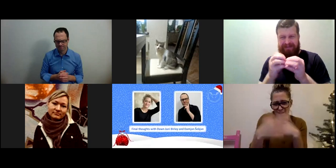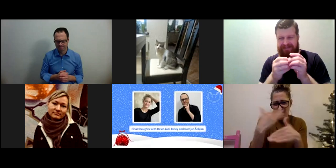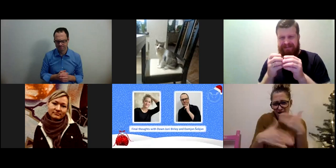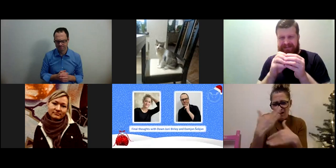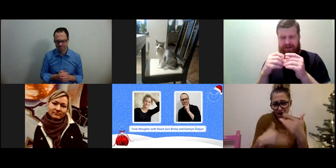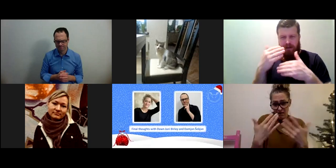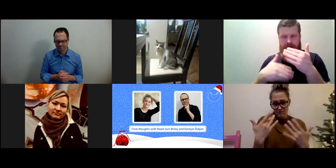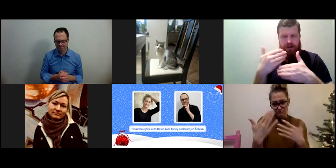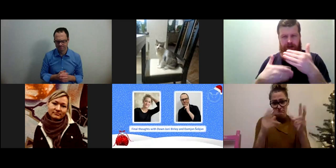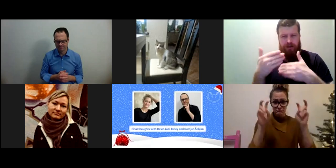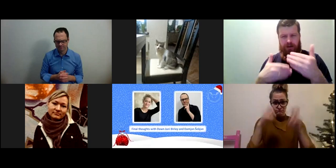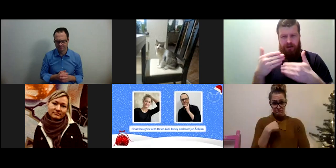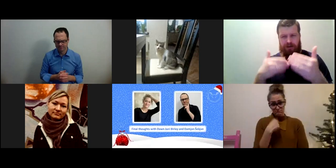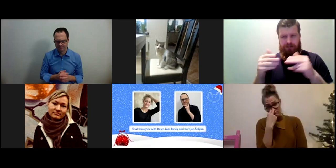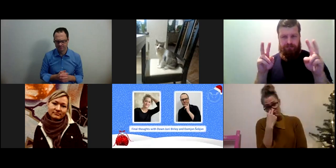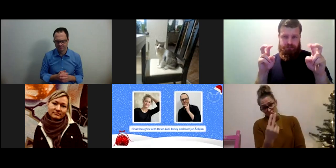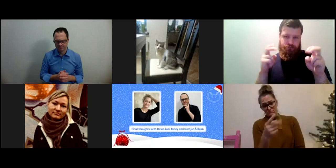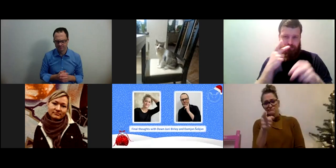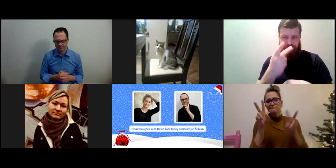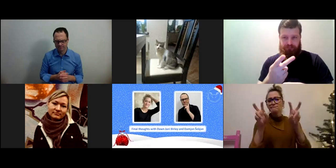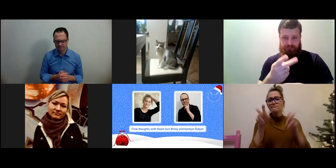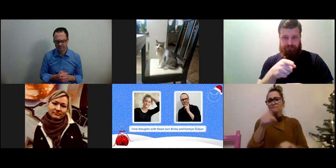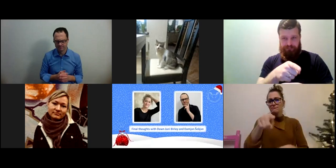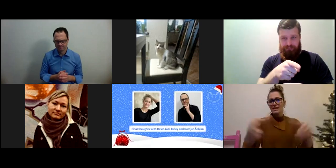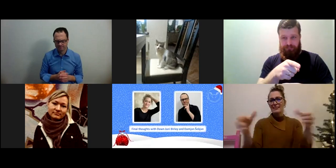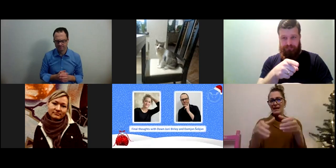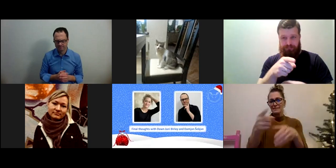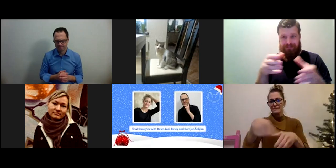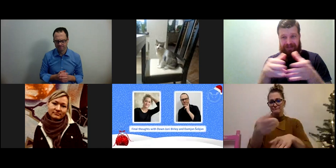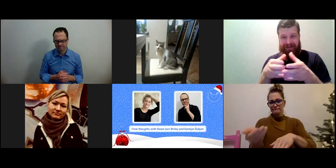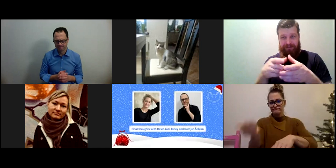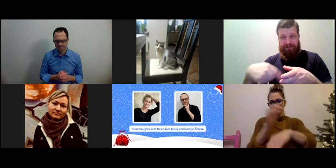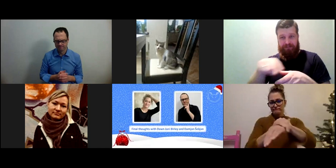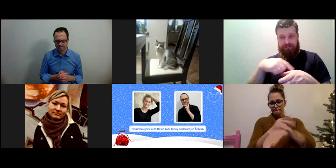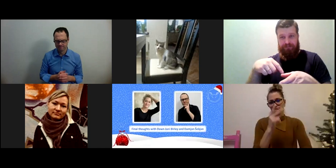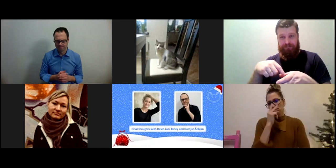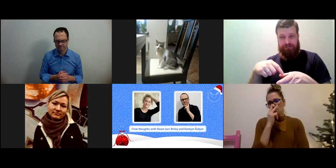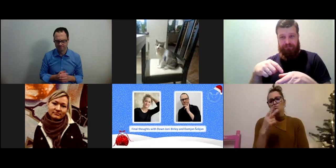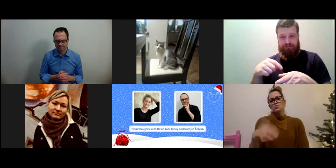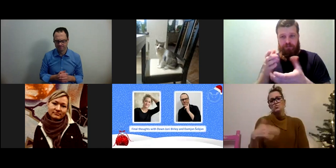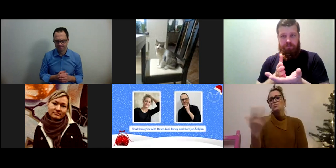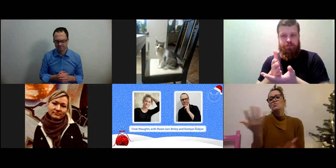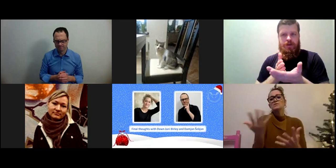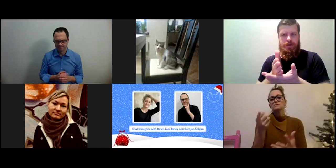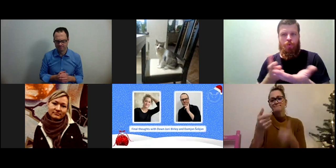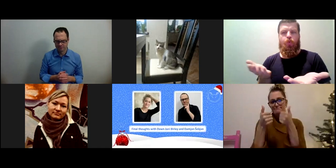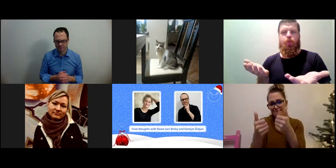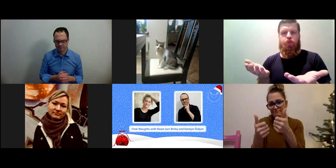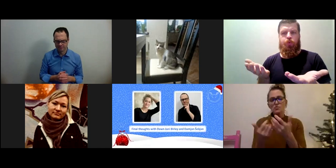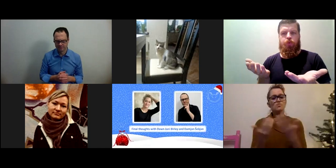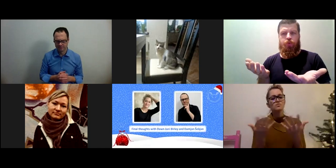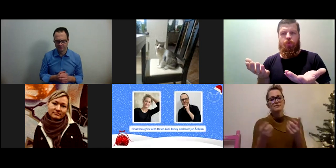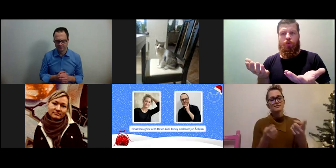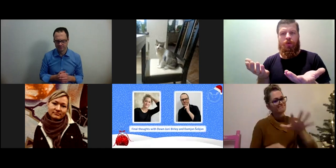internet. So the team in Slovenia, from what I've seen, your team